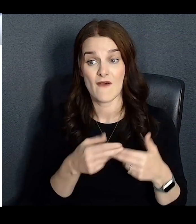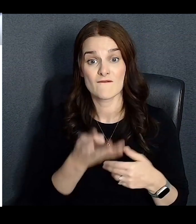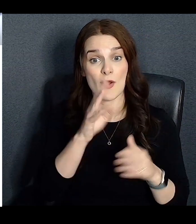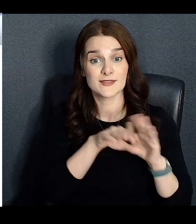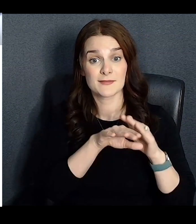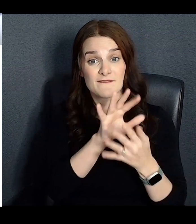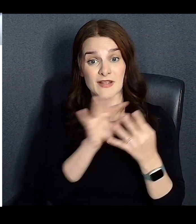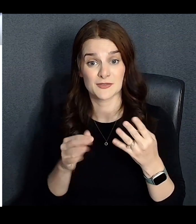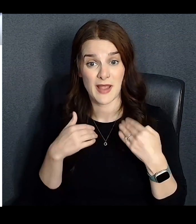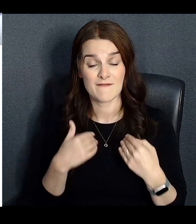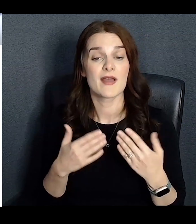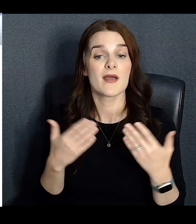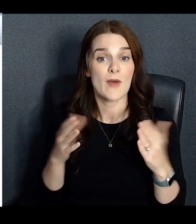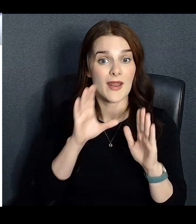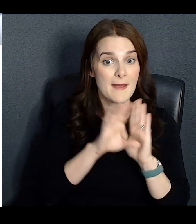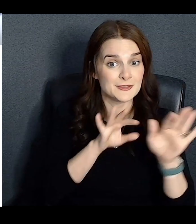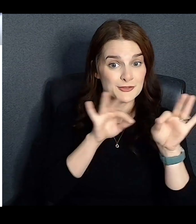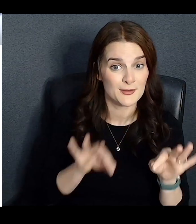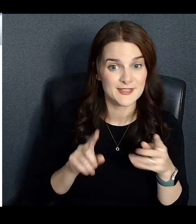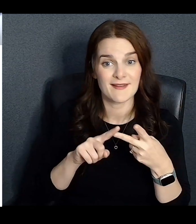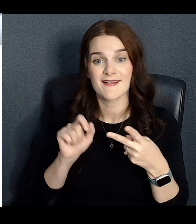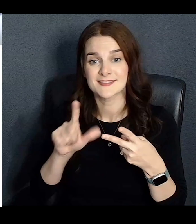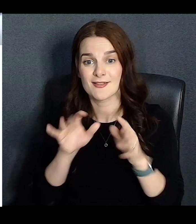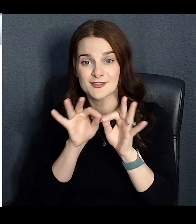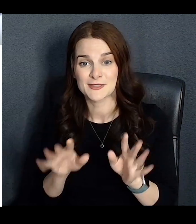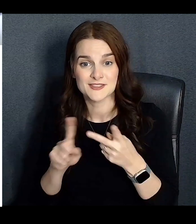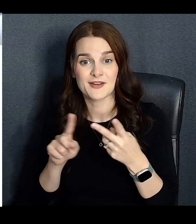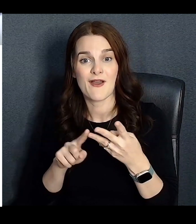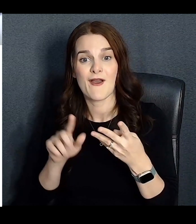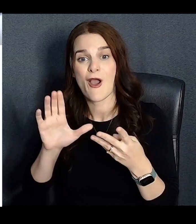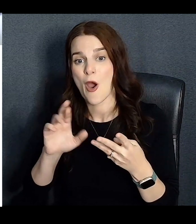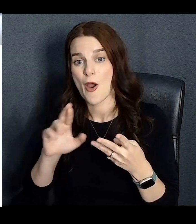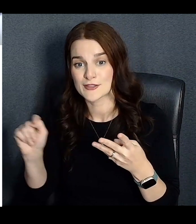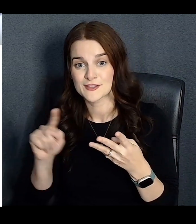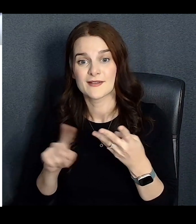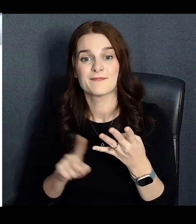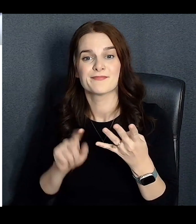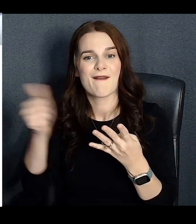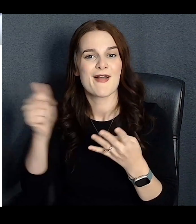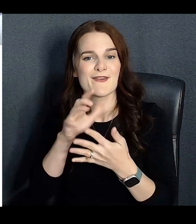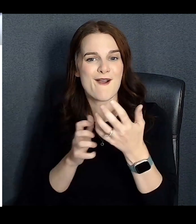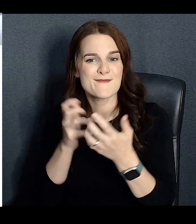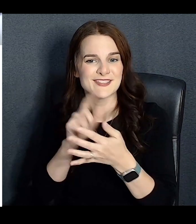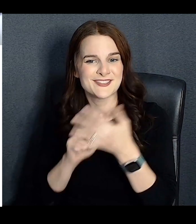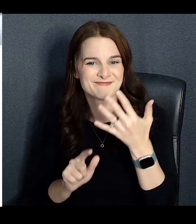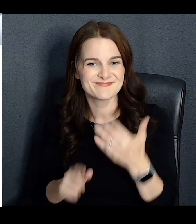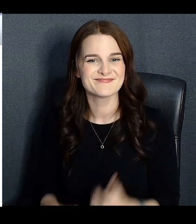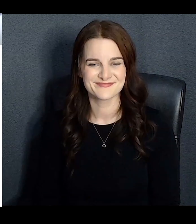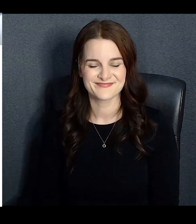4 accessibility features that we have in this presentation, that being image descriptions, ASL interpretation, CART, and other